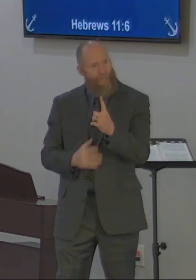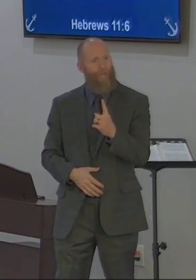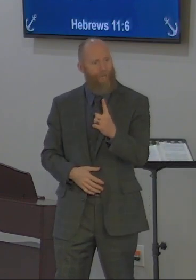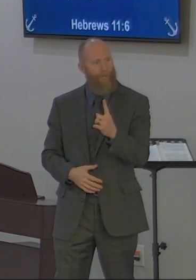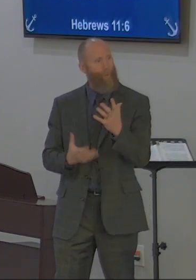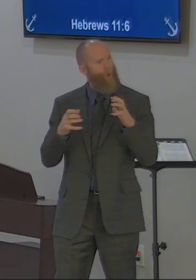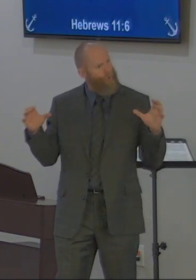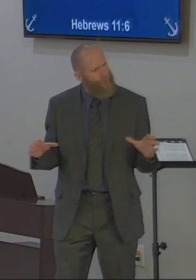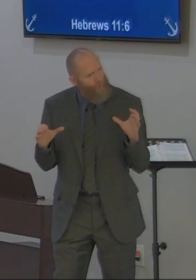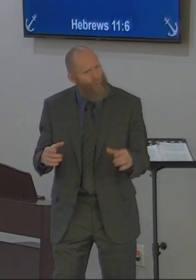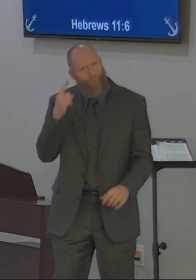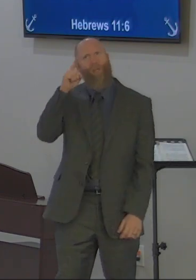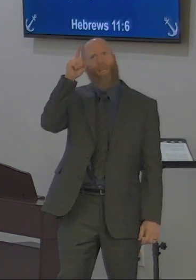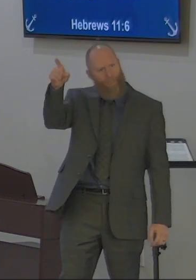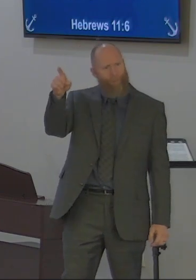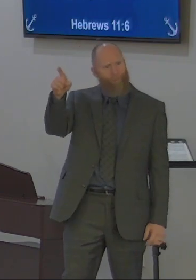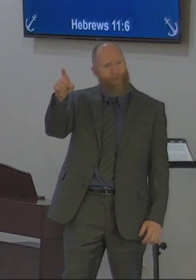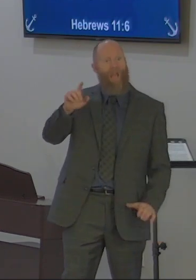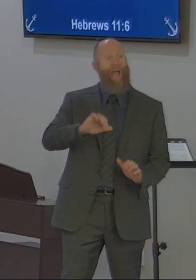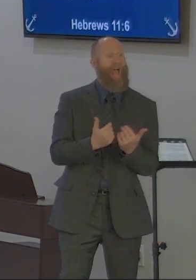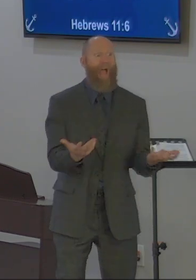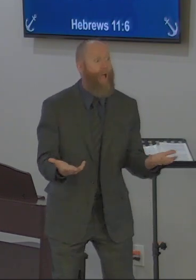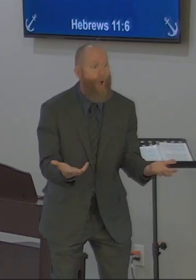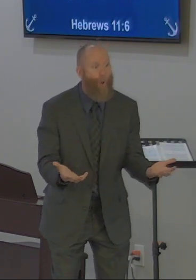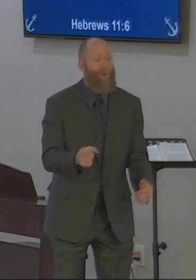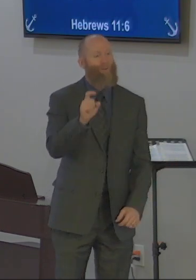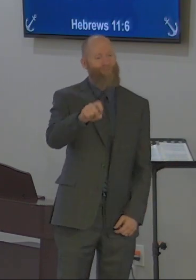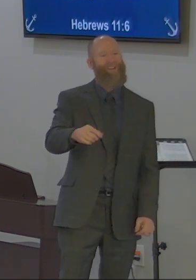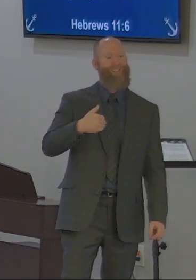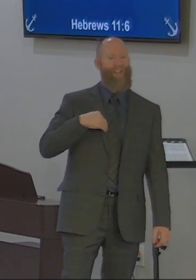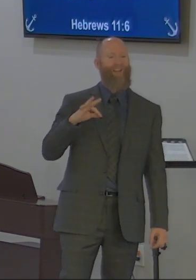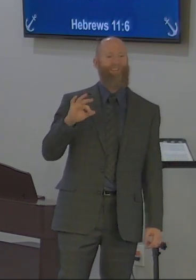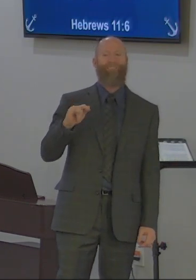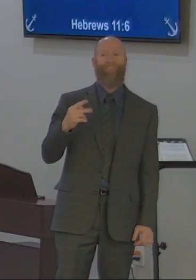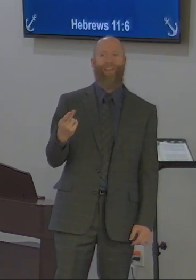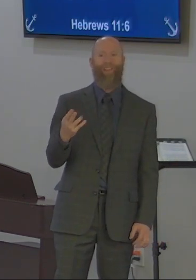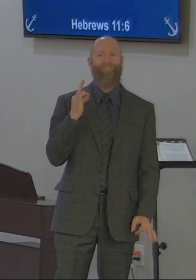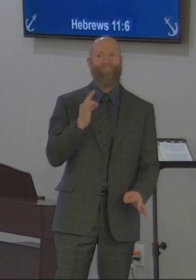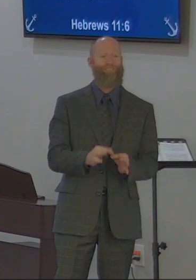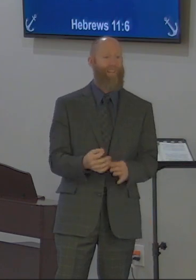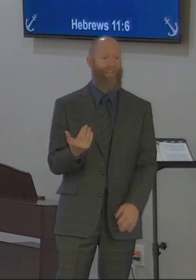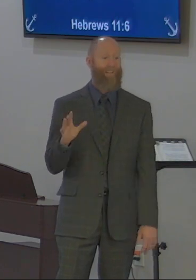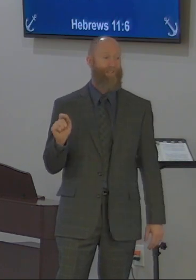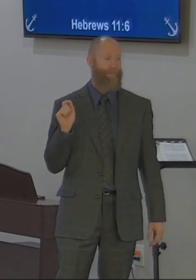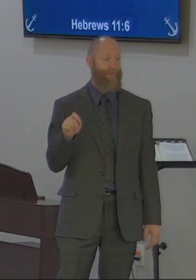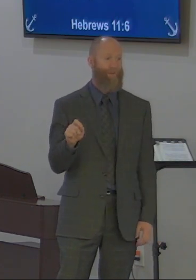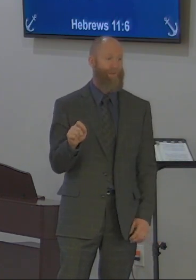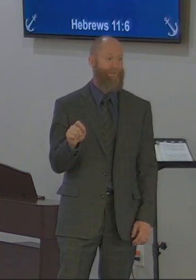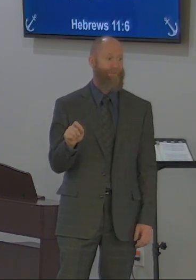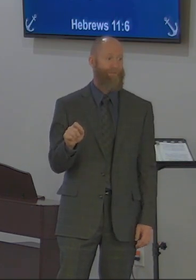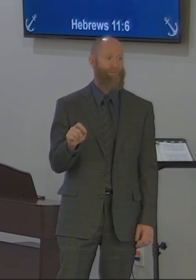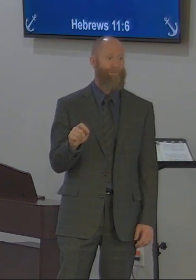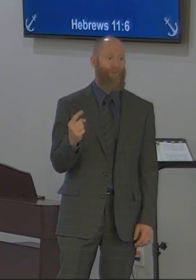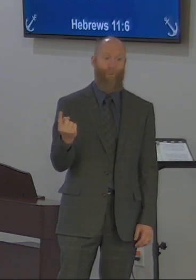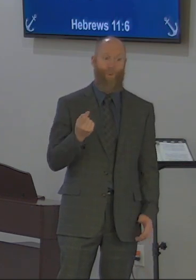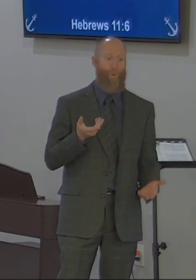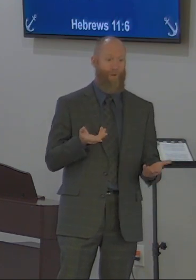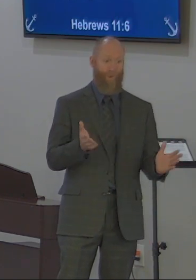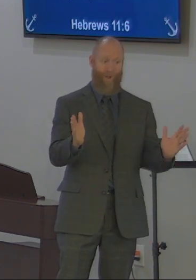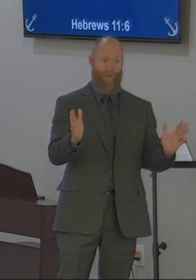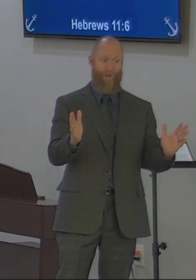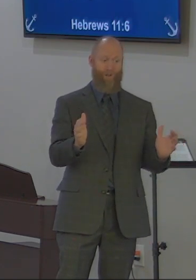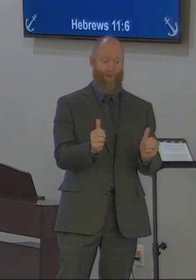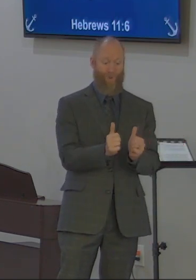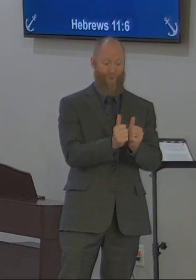to please God, it's faith. You can only do it through faith. It says, without